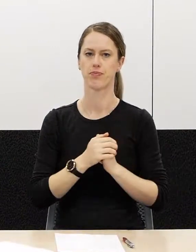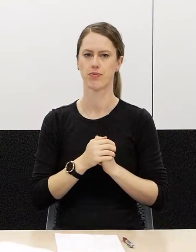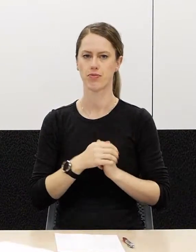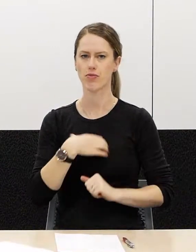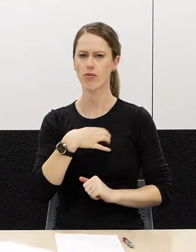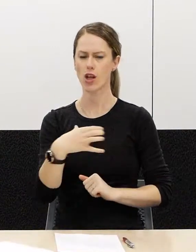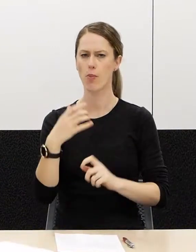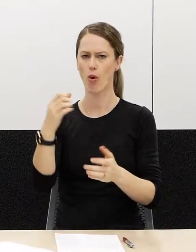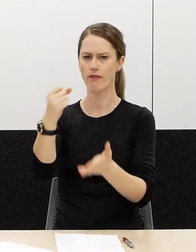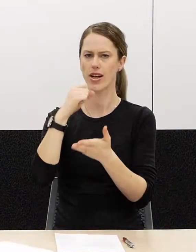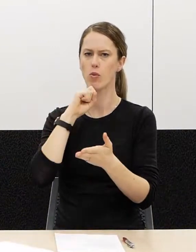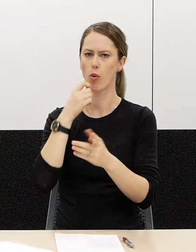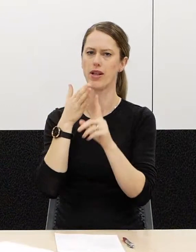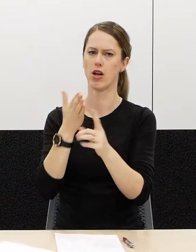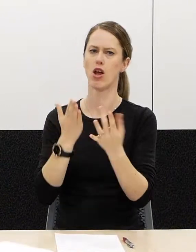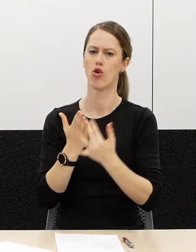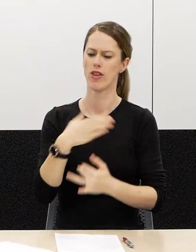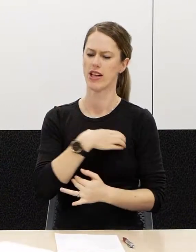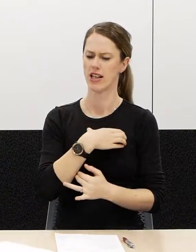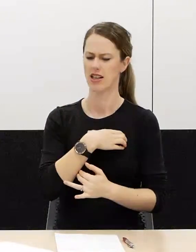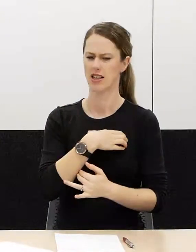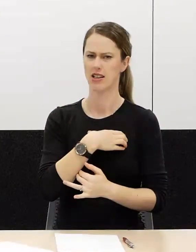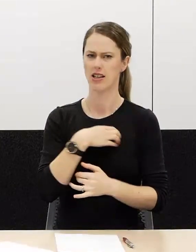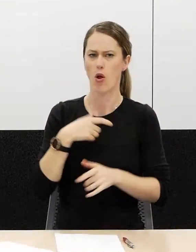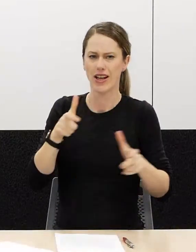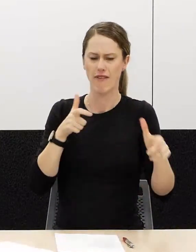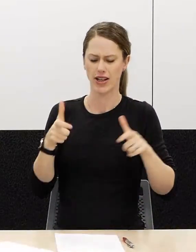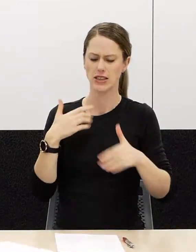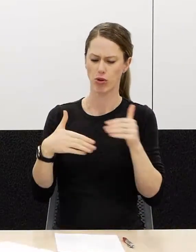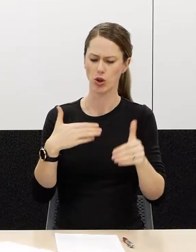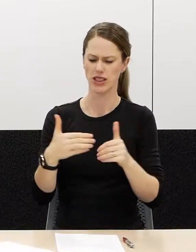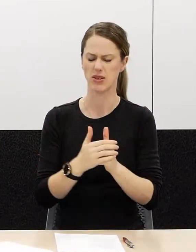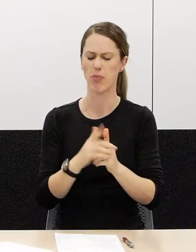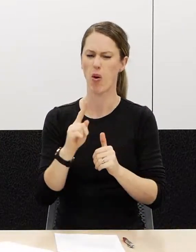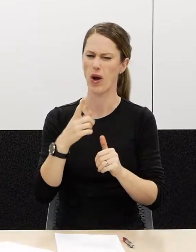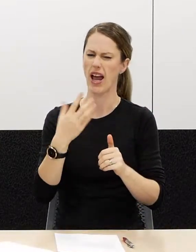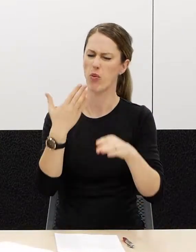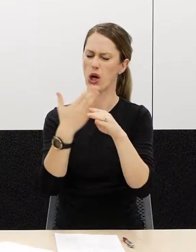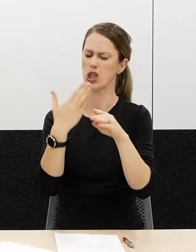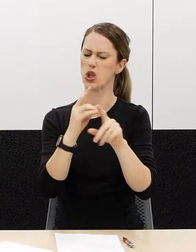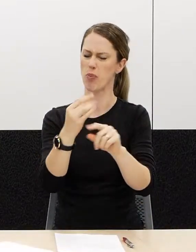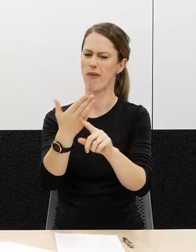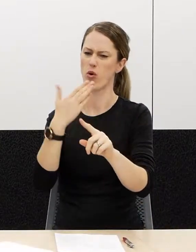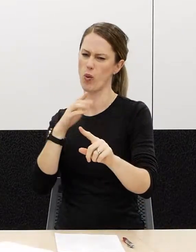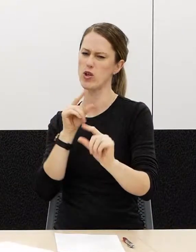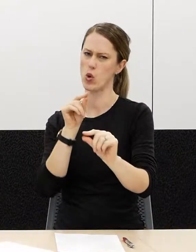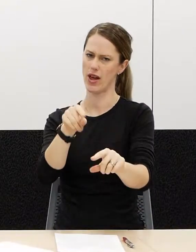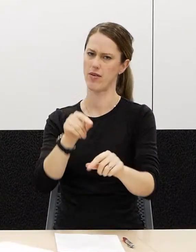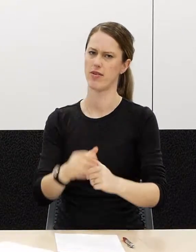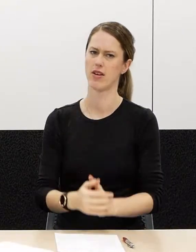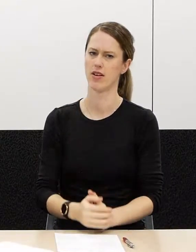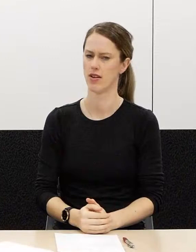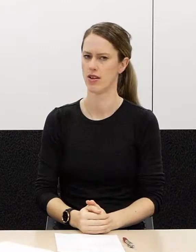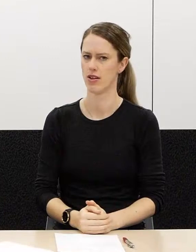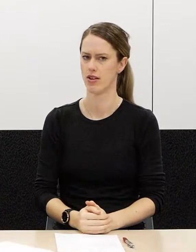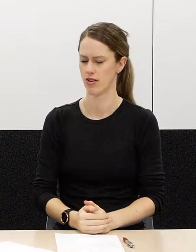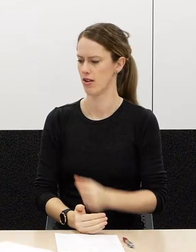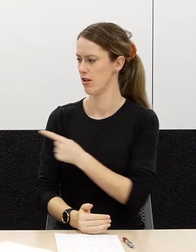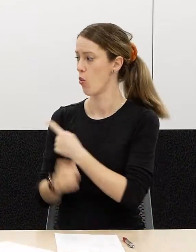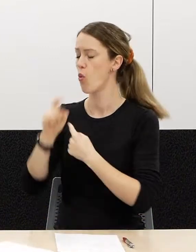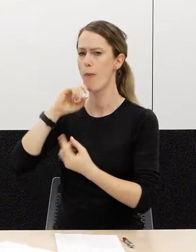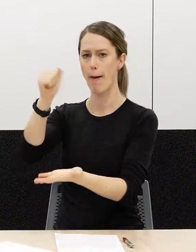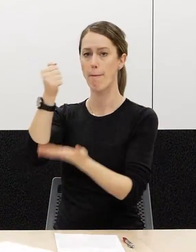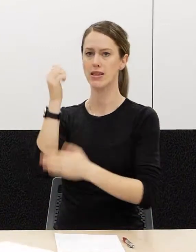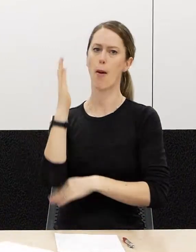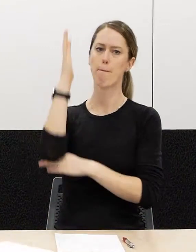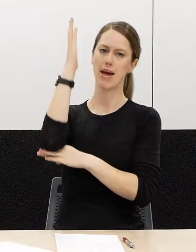through the standard government process, but we've got a bit of work to do first before we get to that point. But there will be a budget